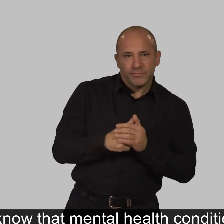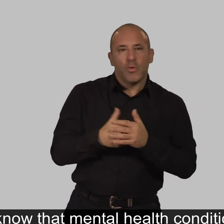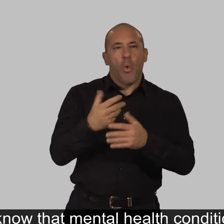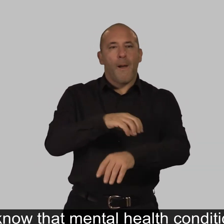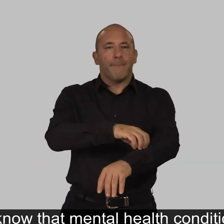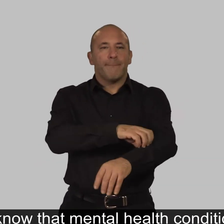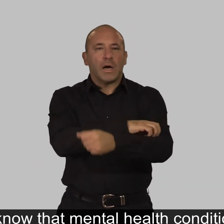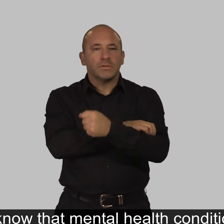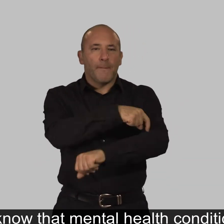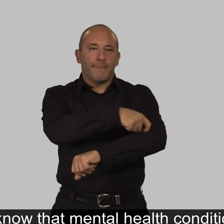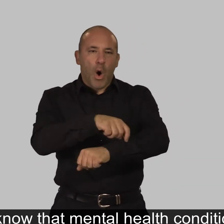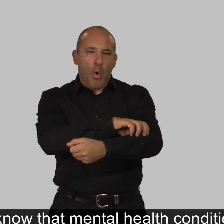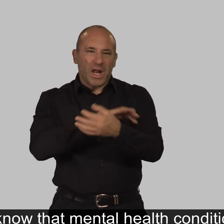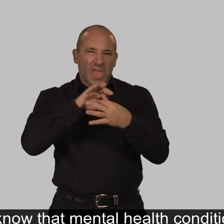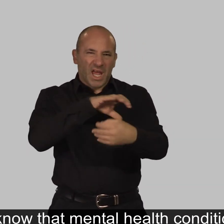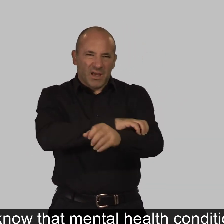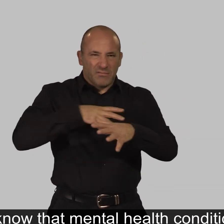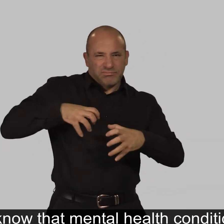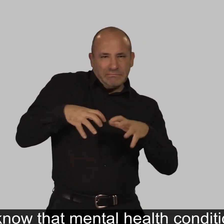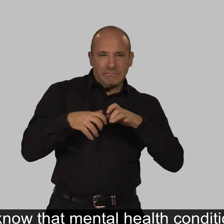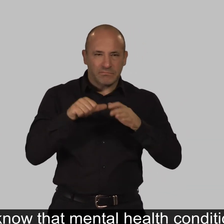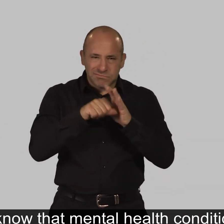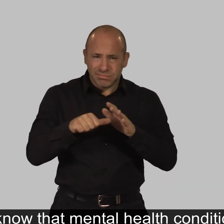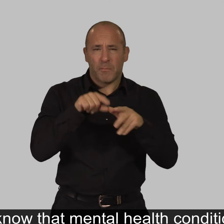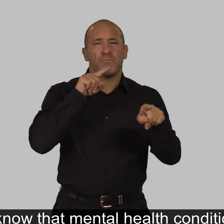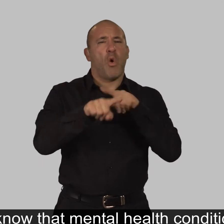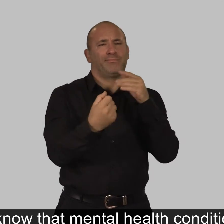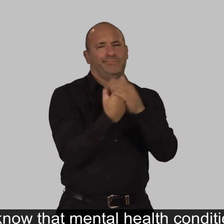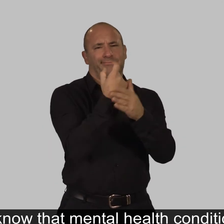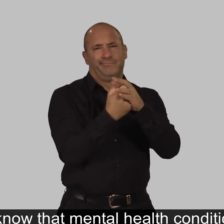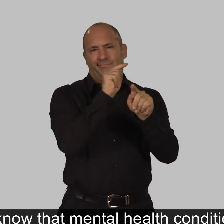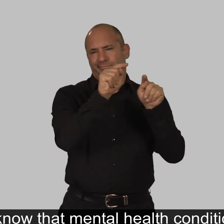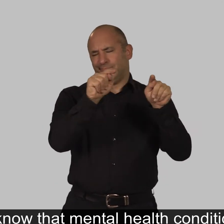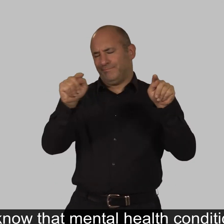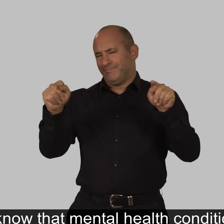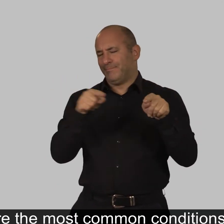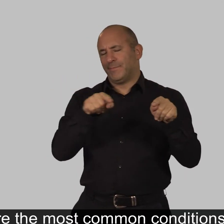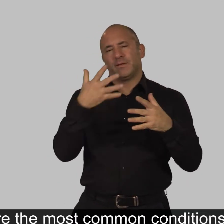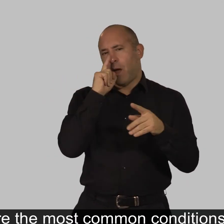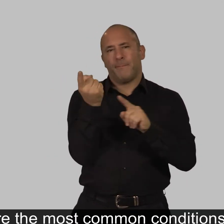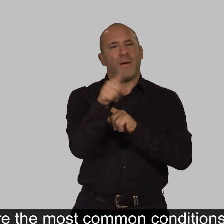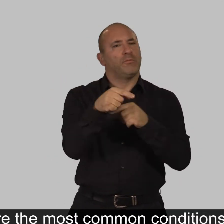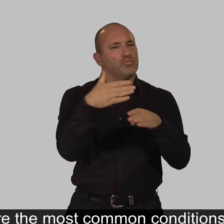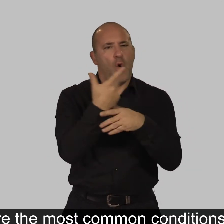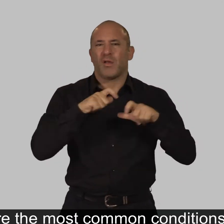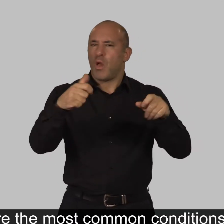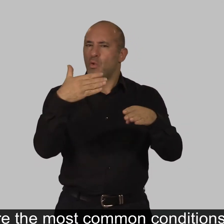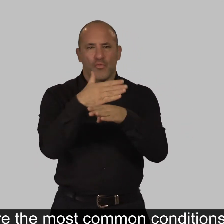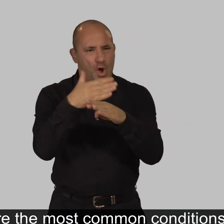We know that mental health conditions and musculoskeletal conditions are the most common conditions